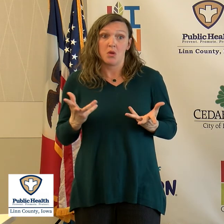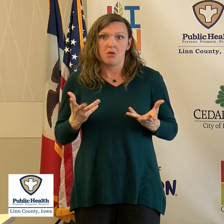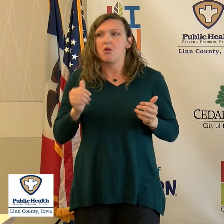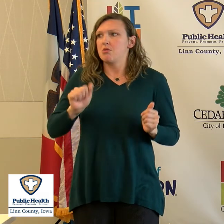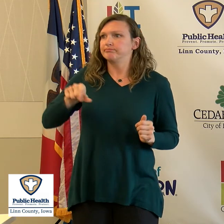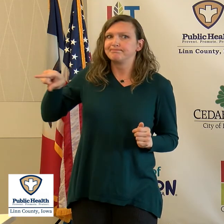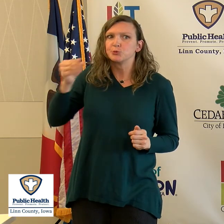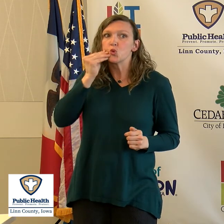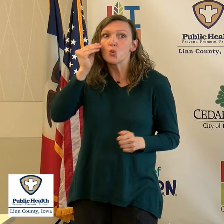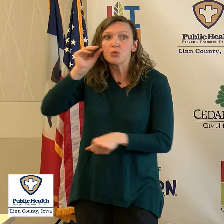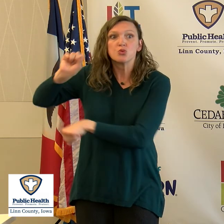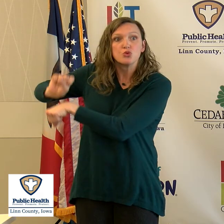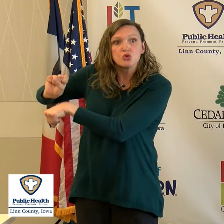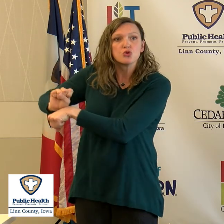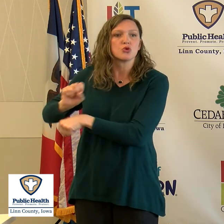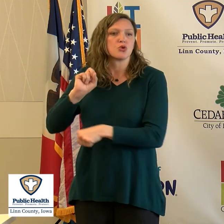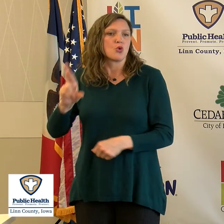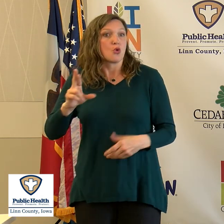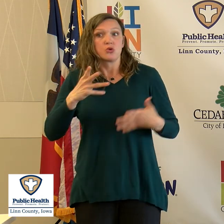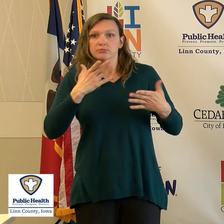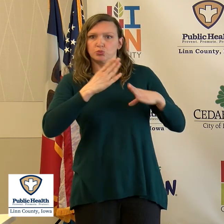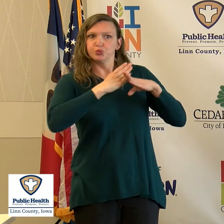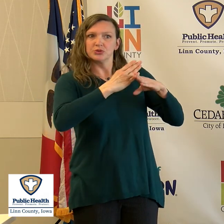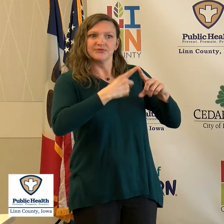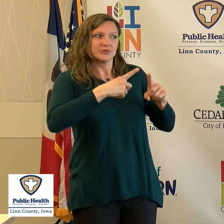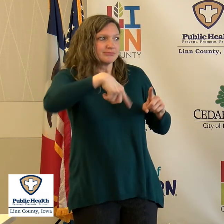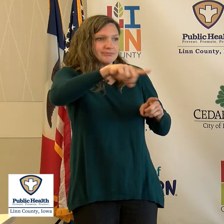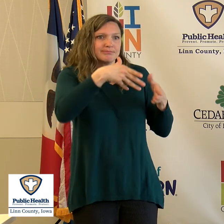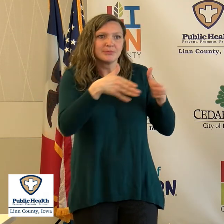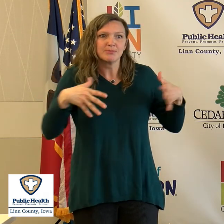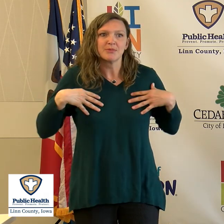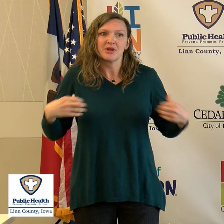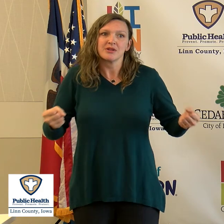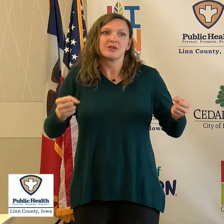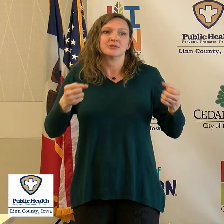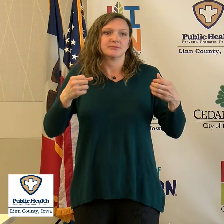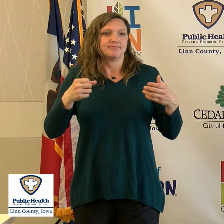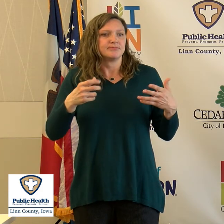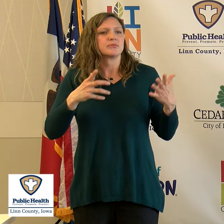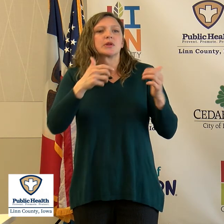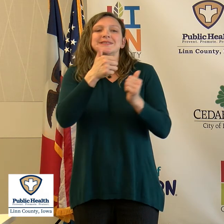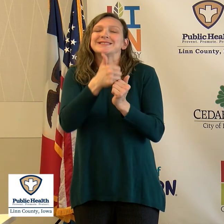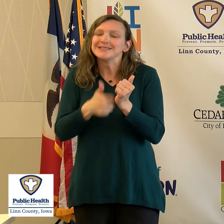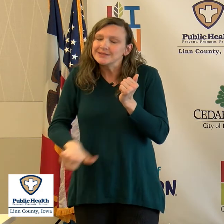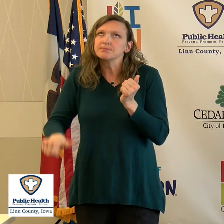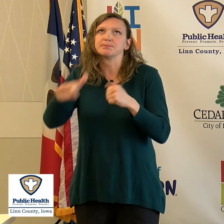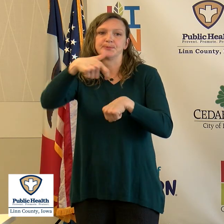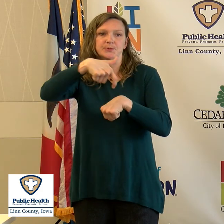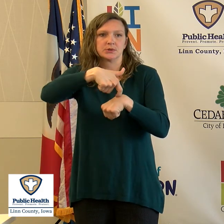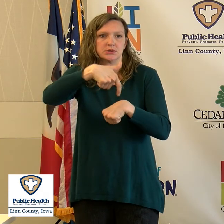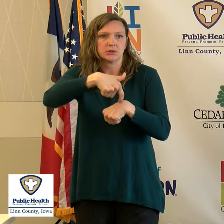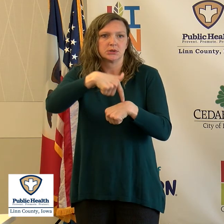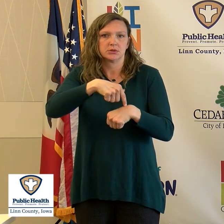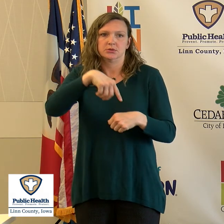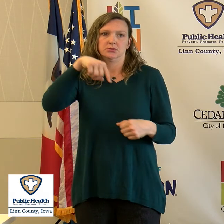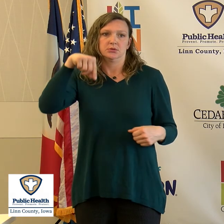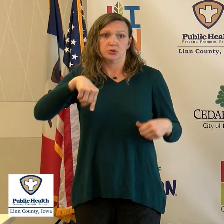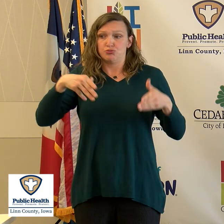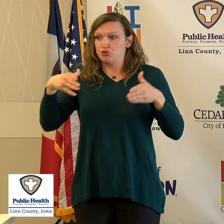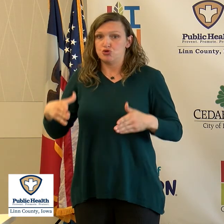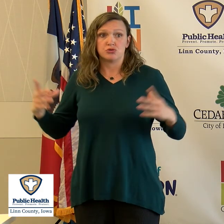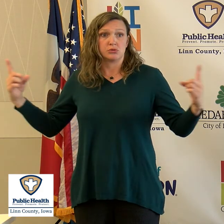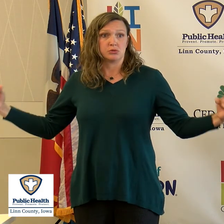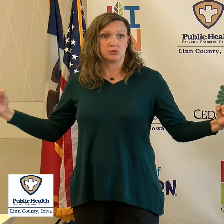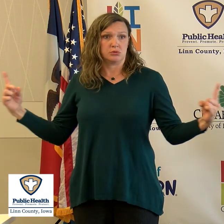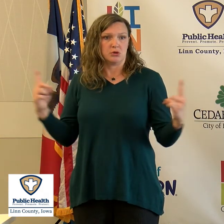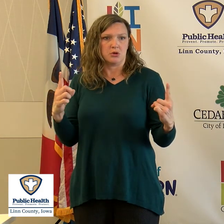of employees and the public at any in-person operations. The order is